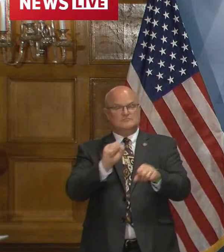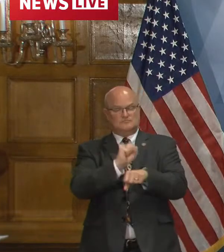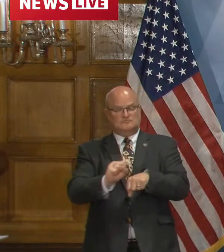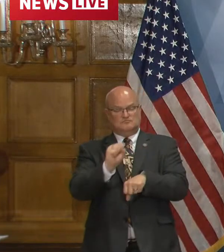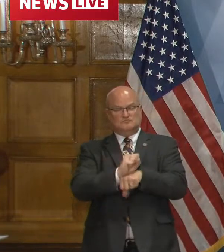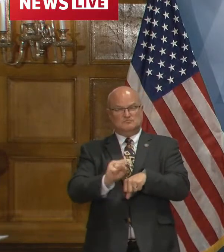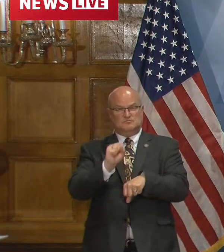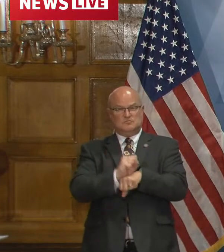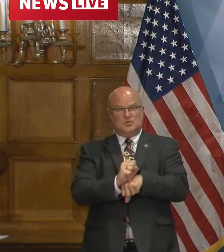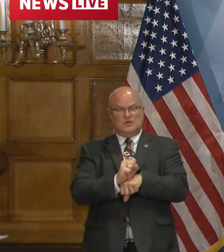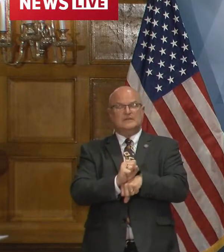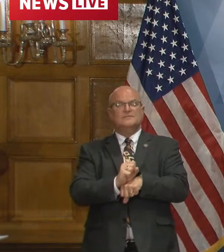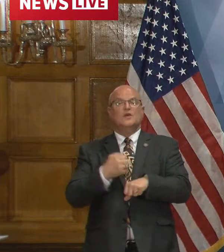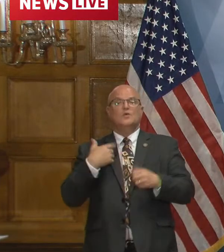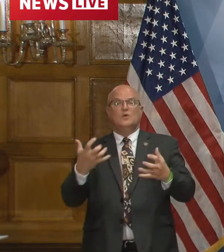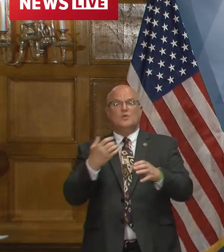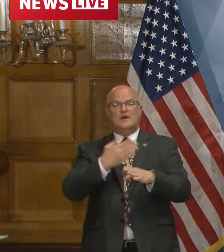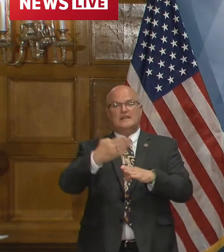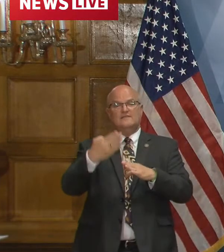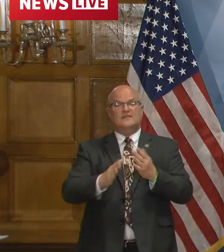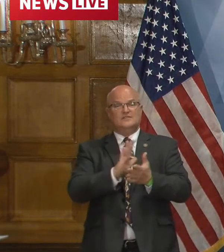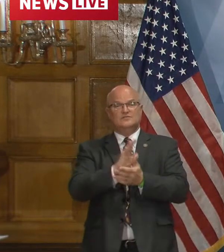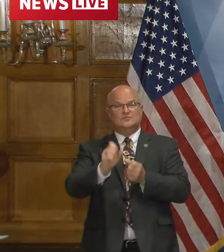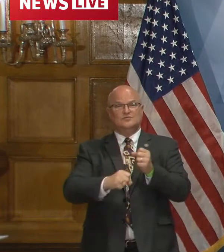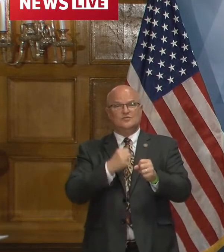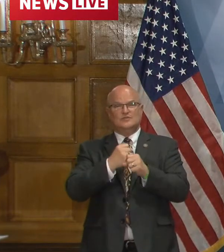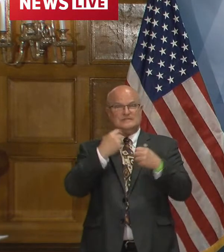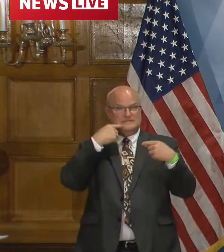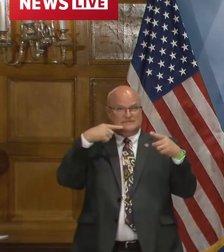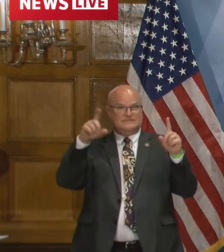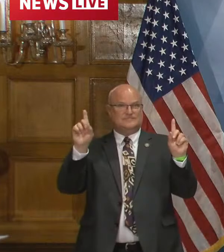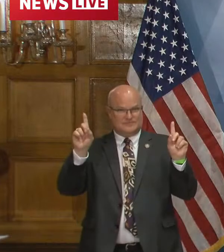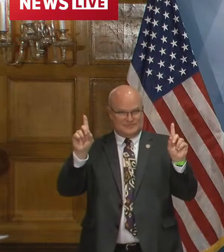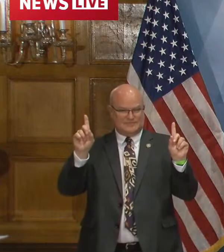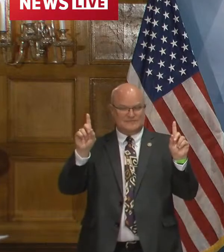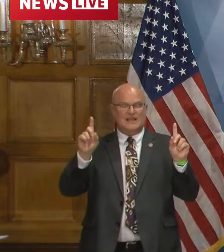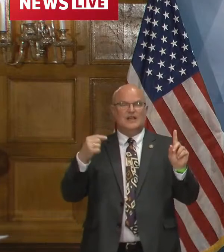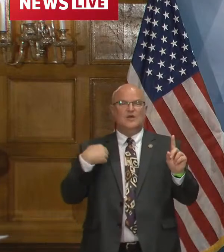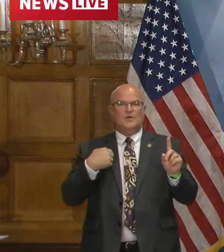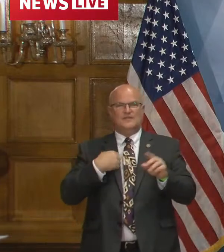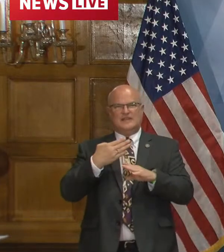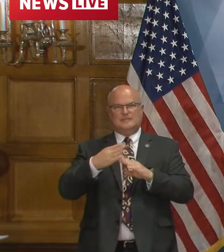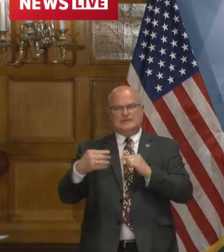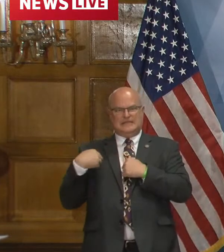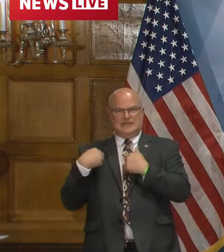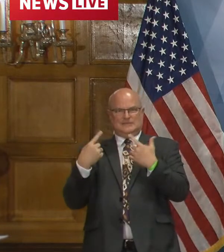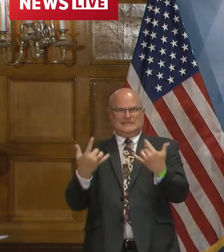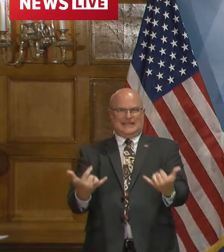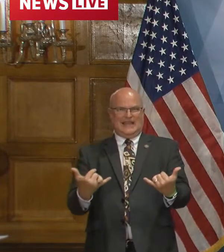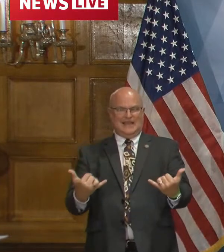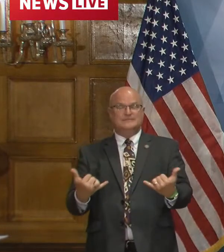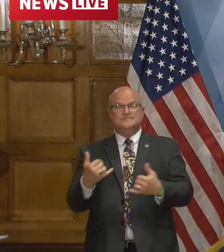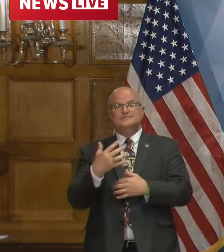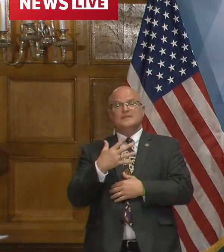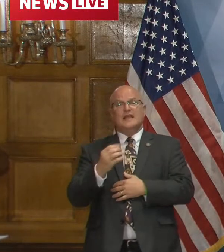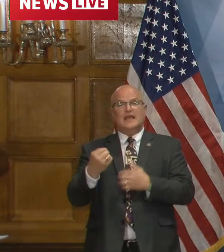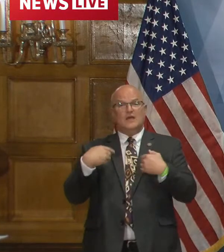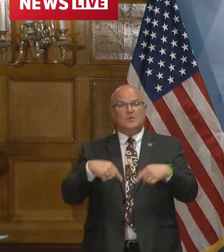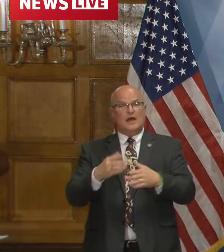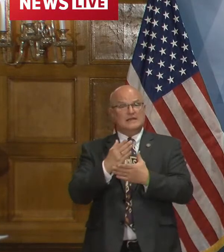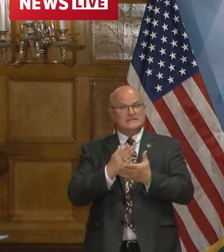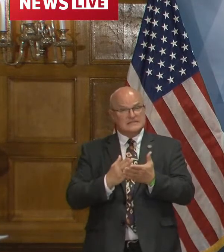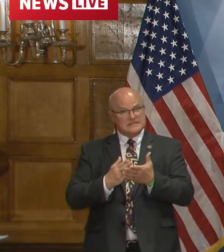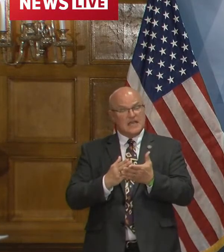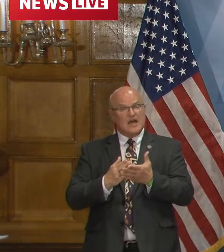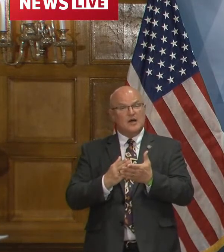diligence. We want to finish this school year as well as we have completed up to this point. And while some